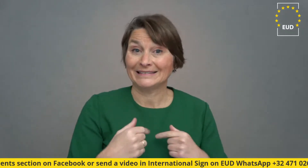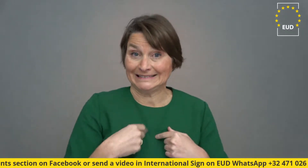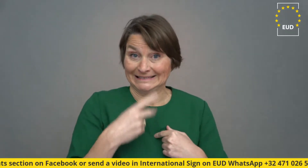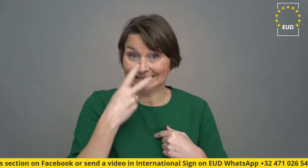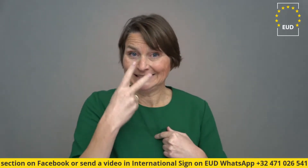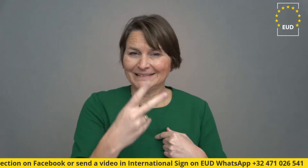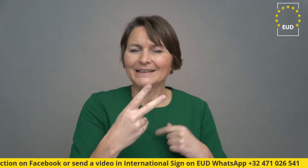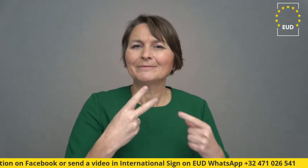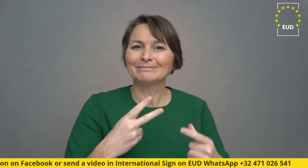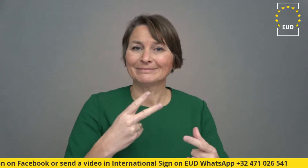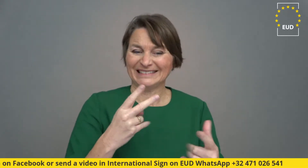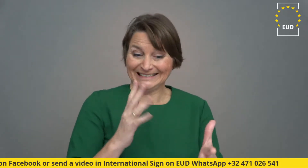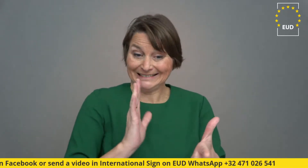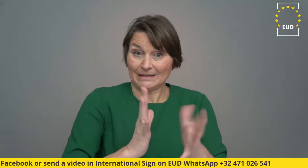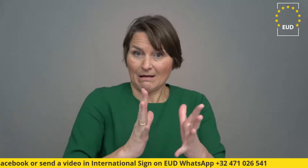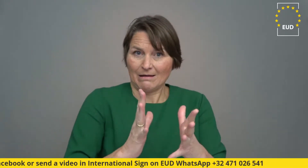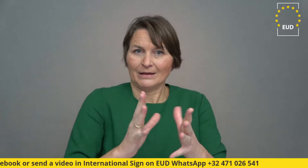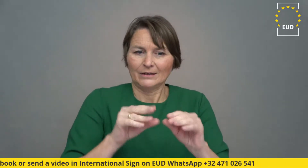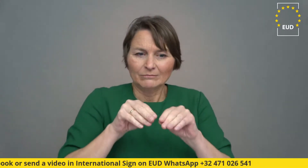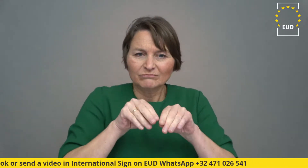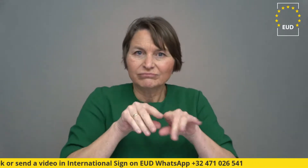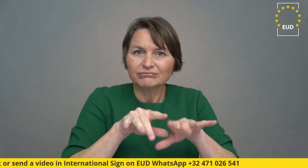right situation.